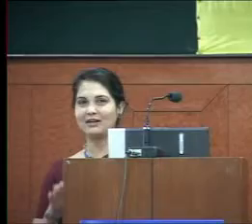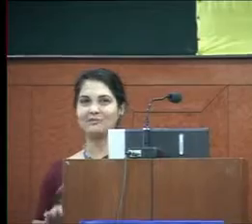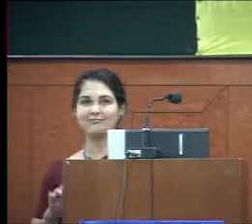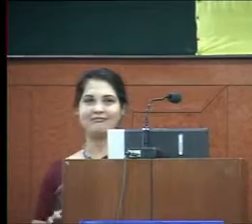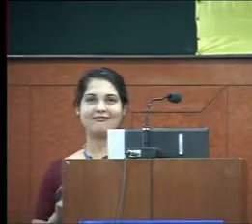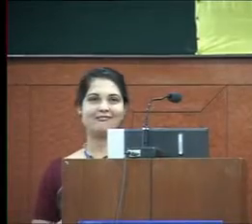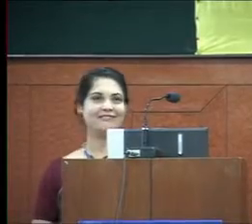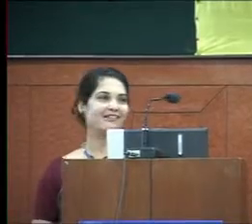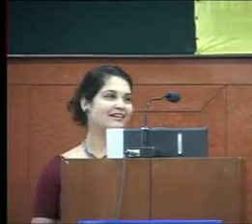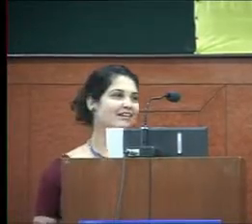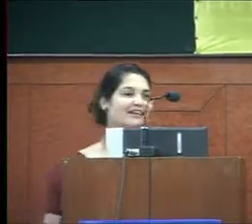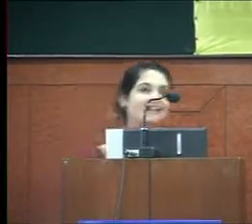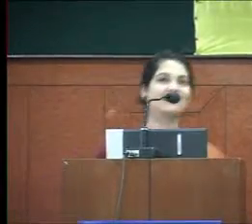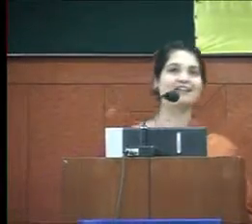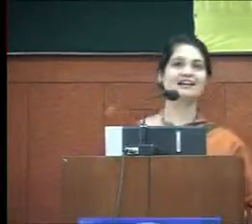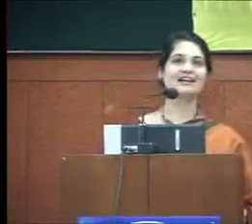I saw them.